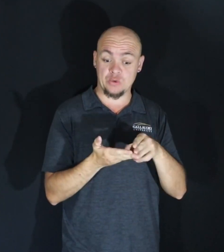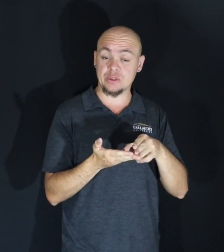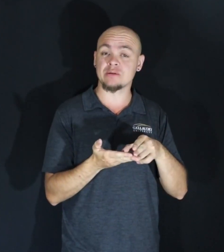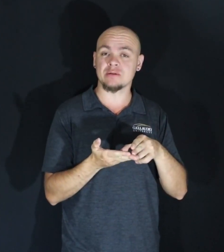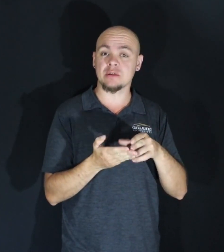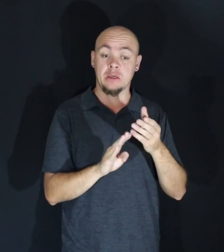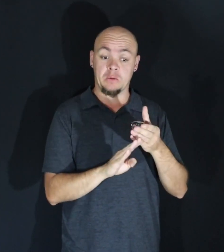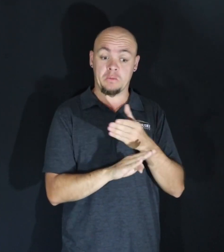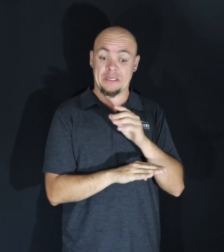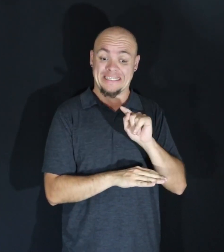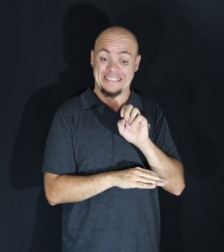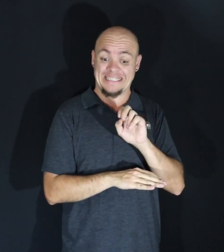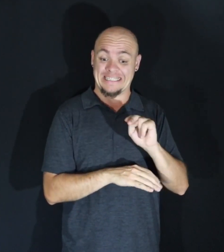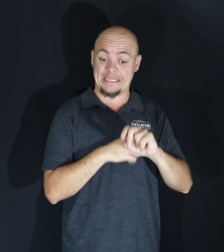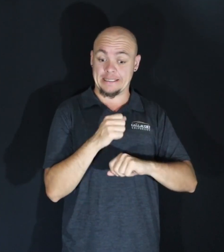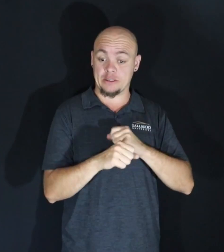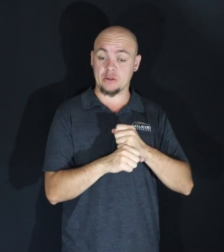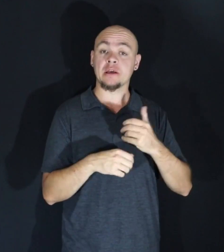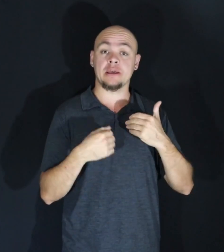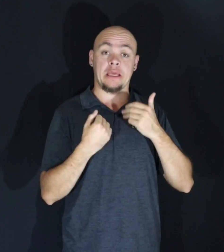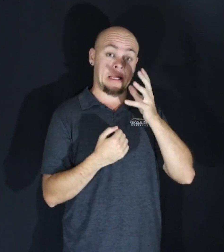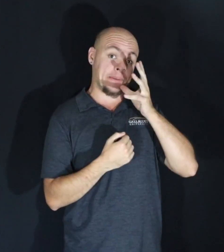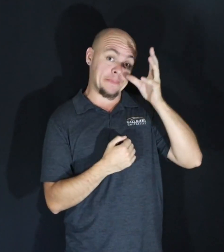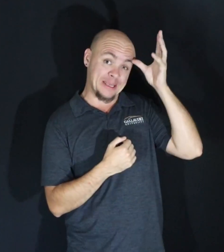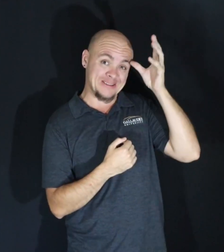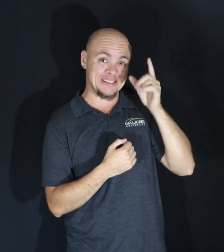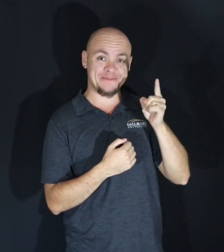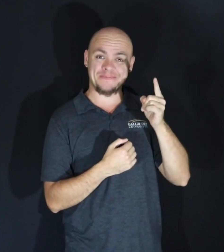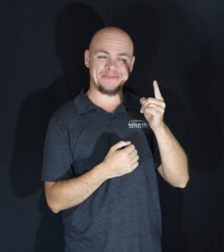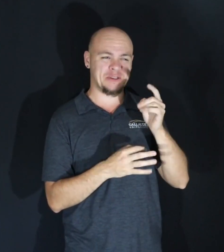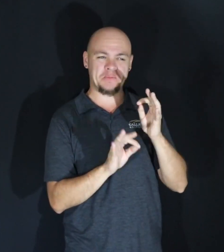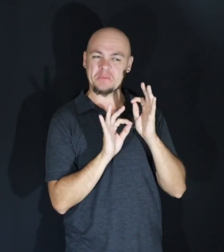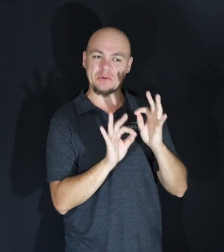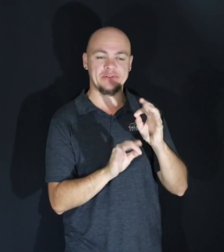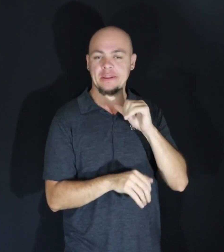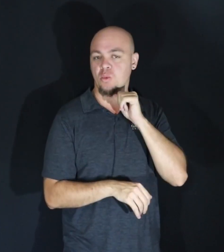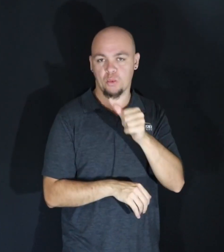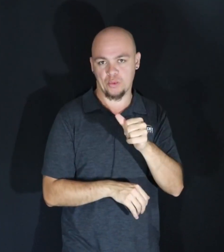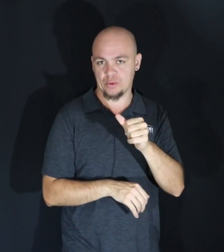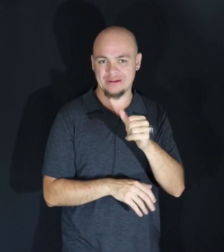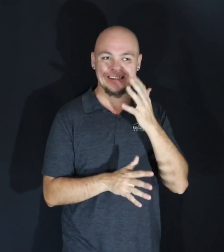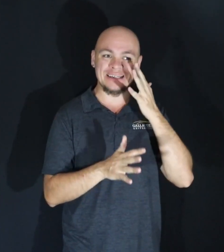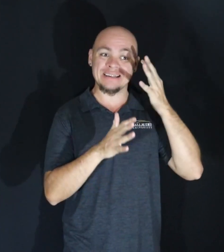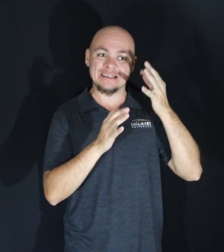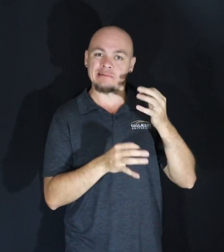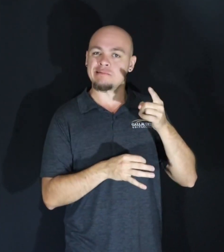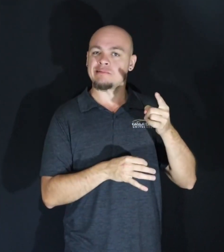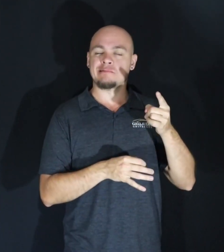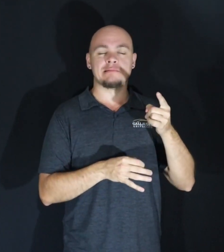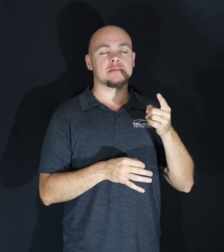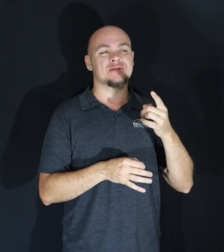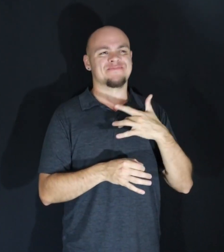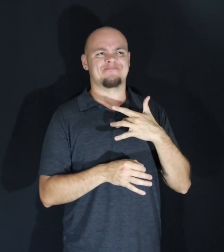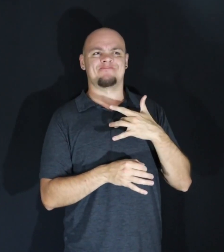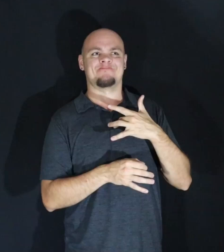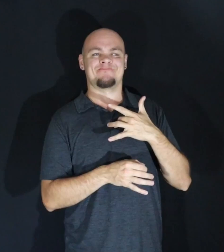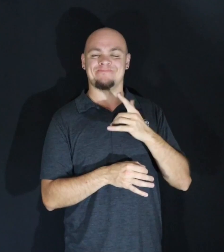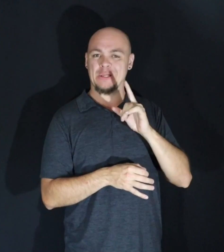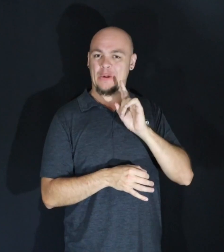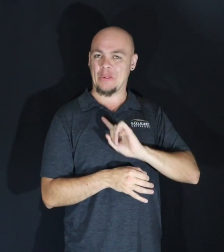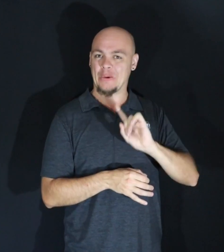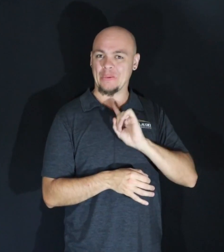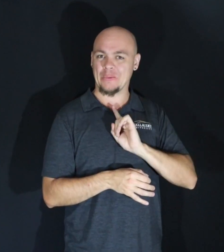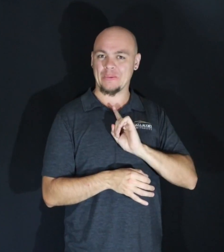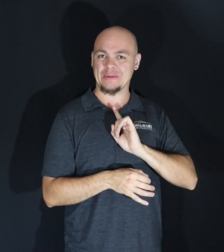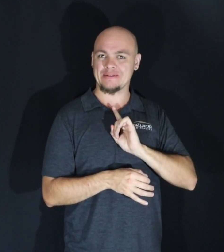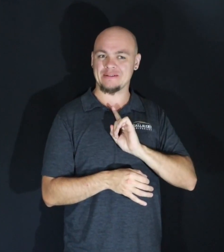my preteen years, my young parents didn't do everything right. They made decisions that left me feeling alone